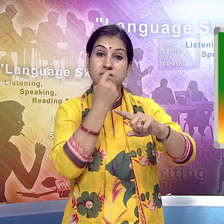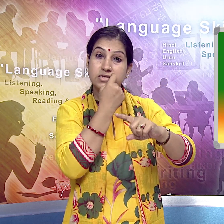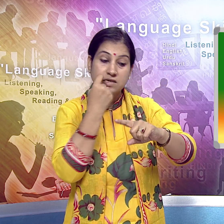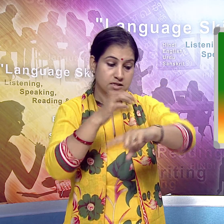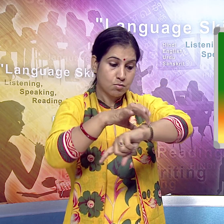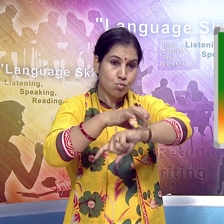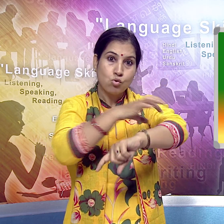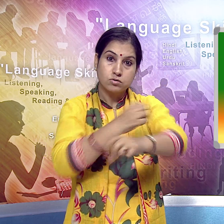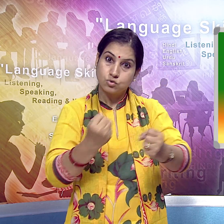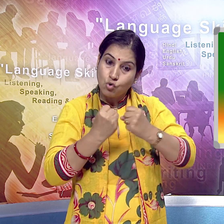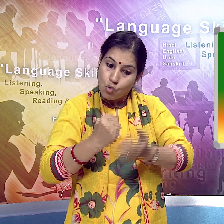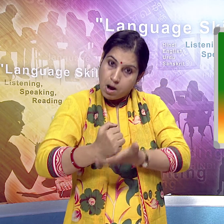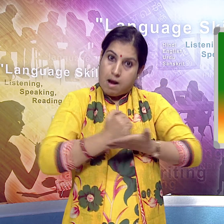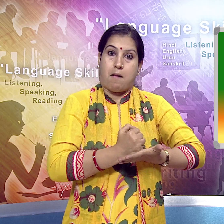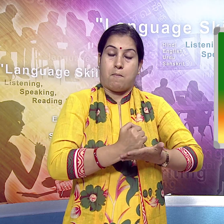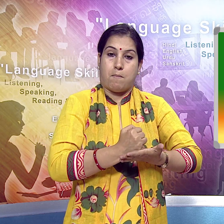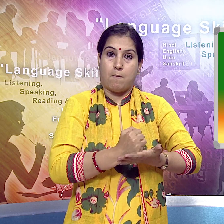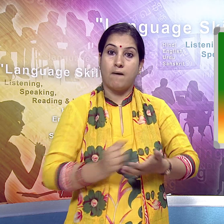and bones more strong.